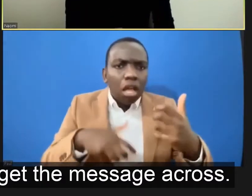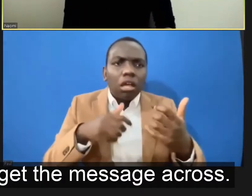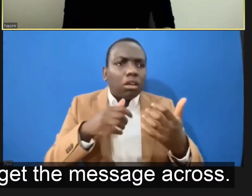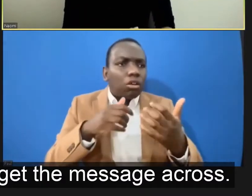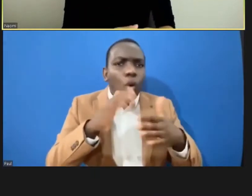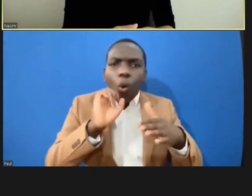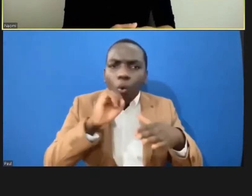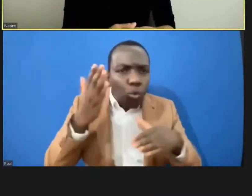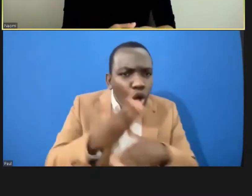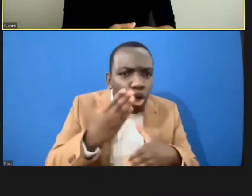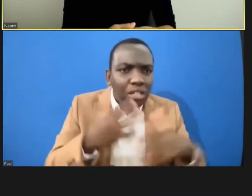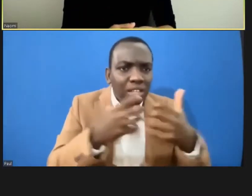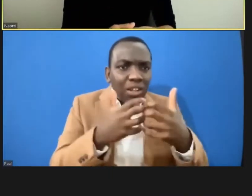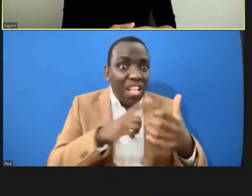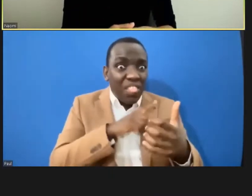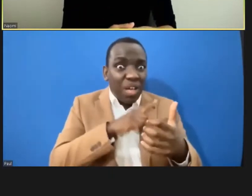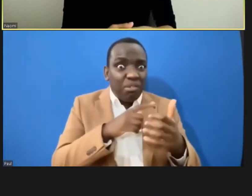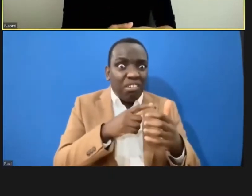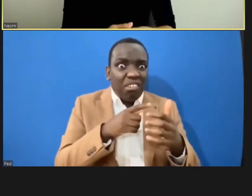across.